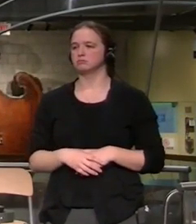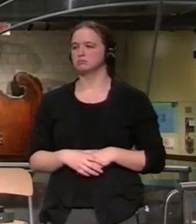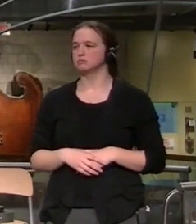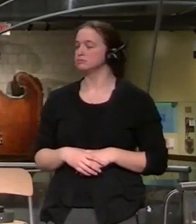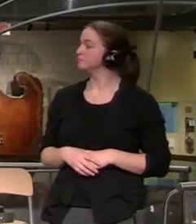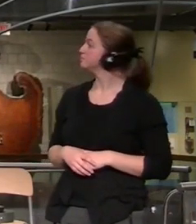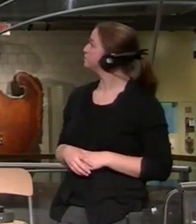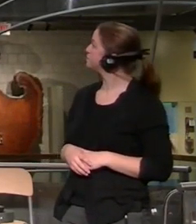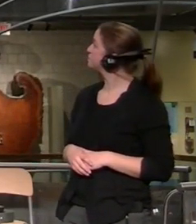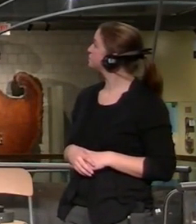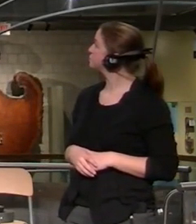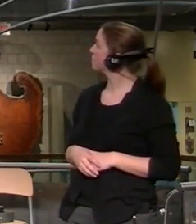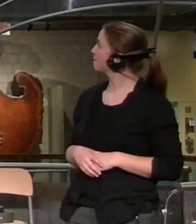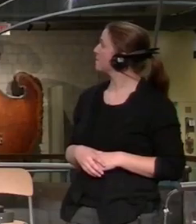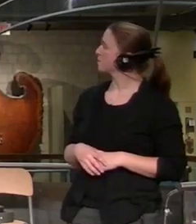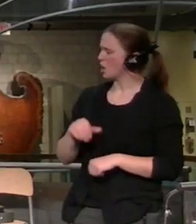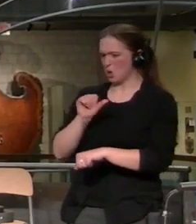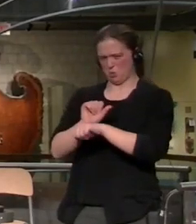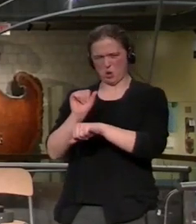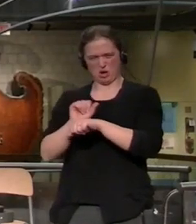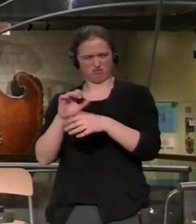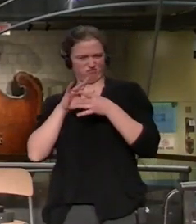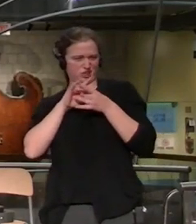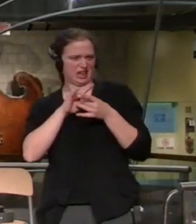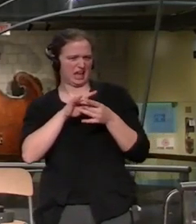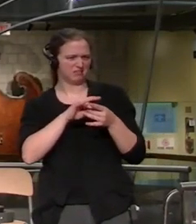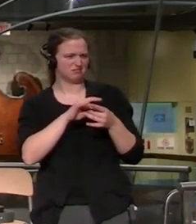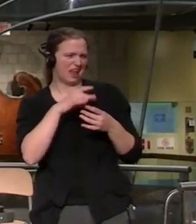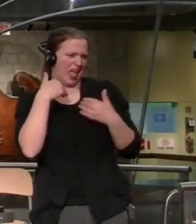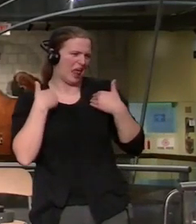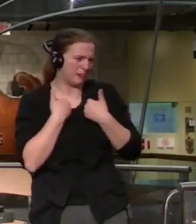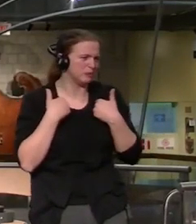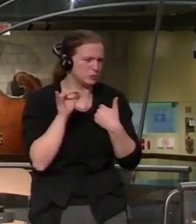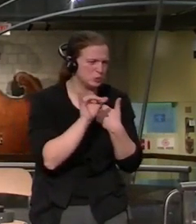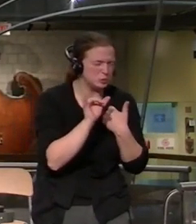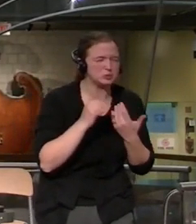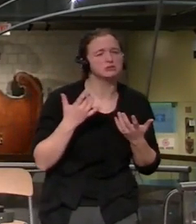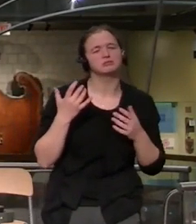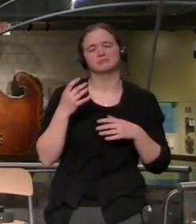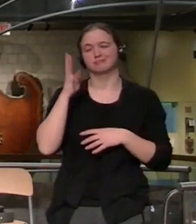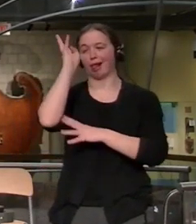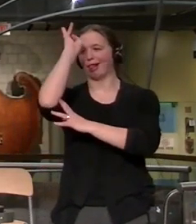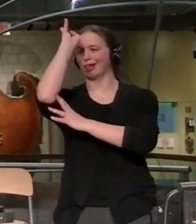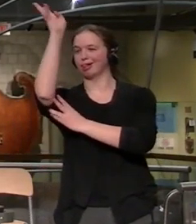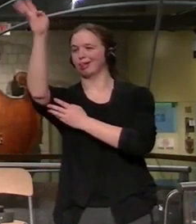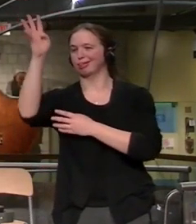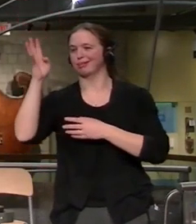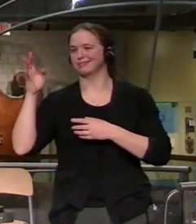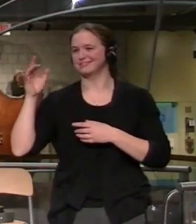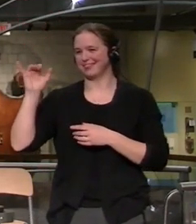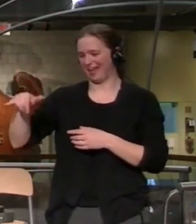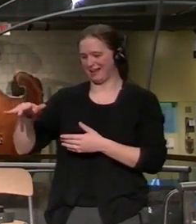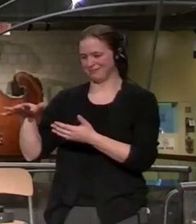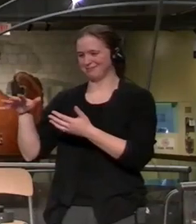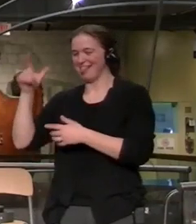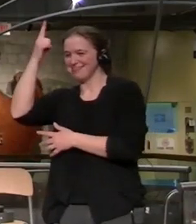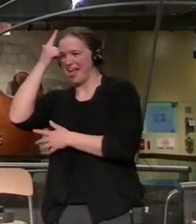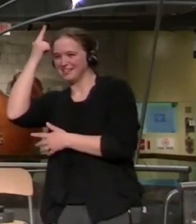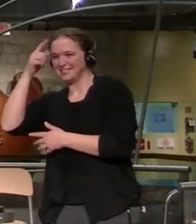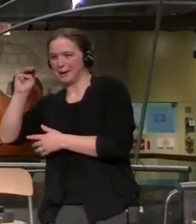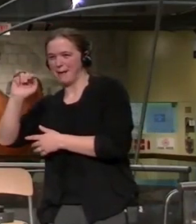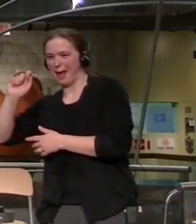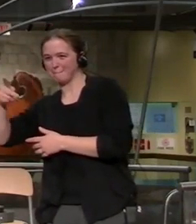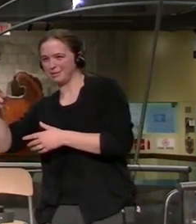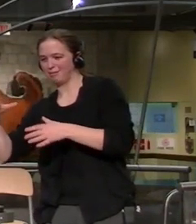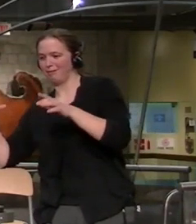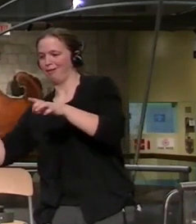way that people have looked at this in animals. They've created kind of like a London taxi driver for rodents. And what you do is you put a rodent